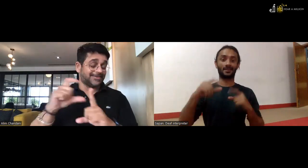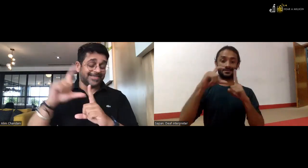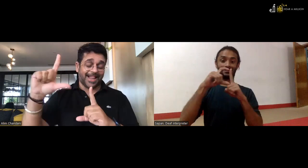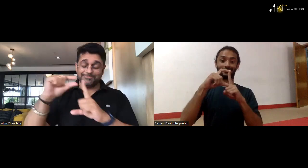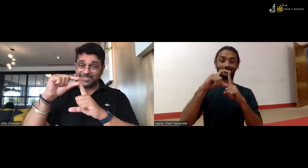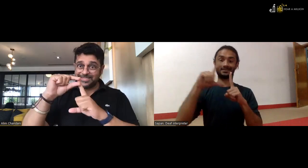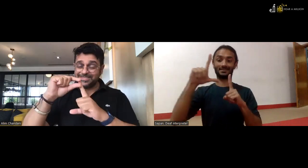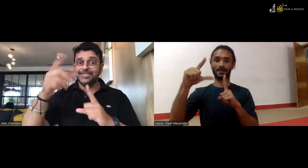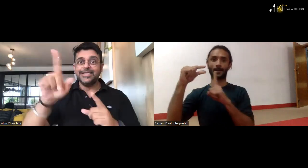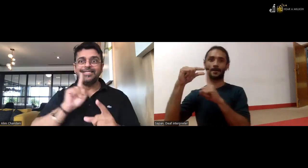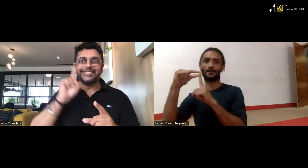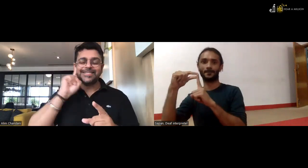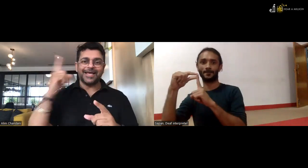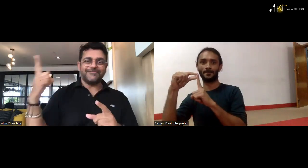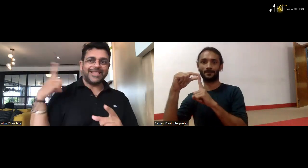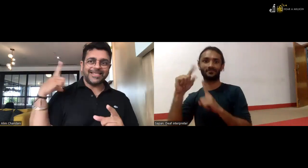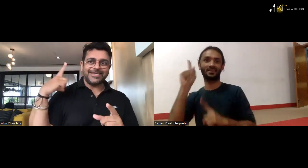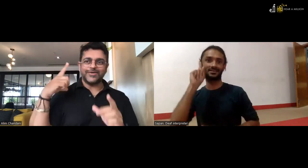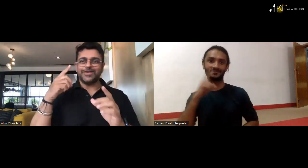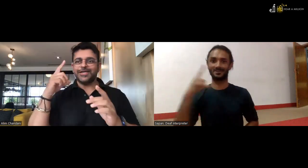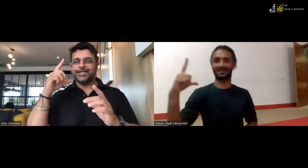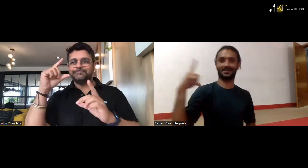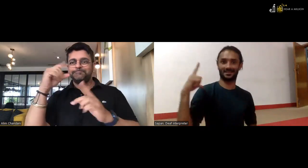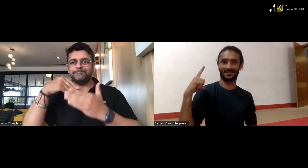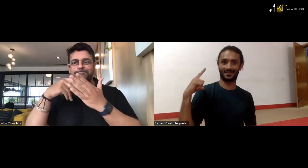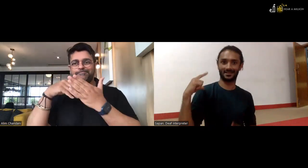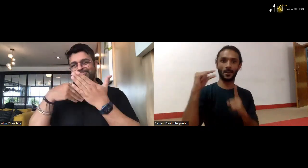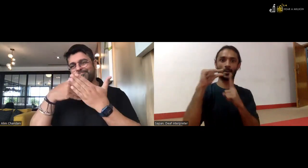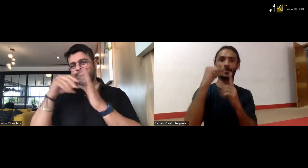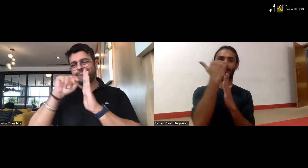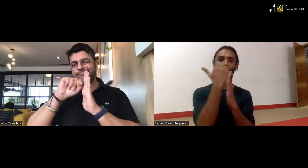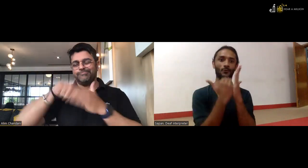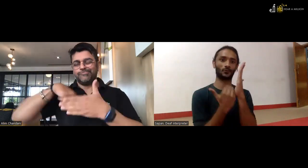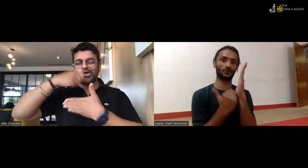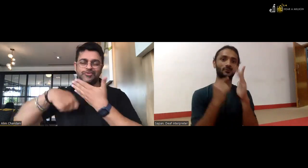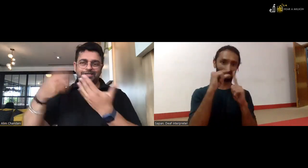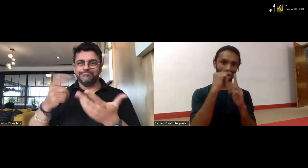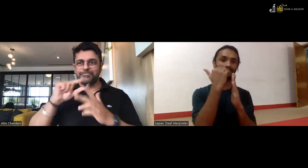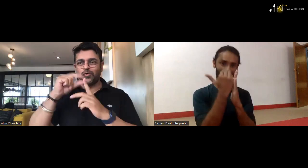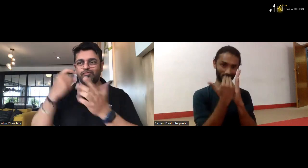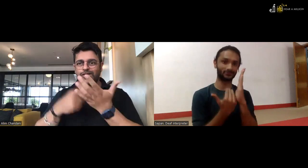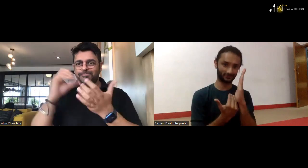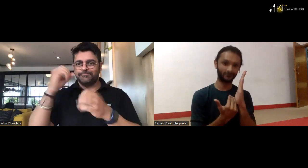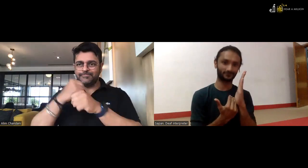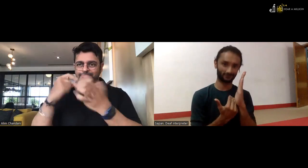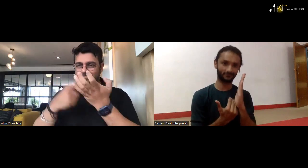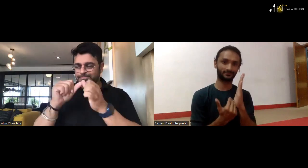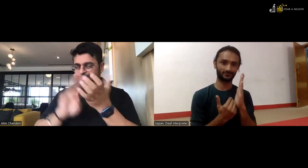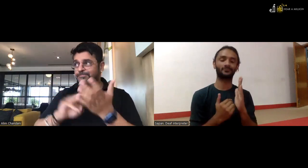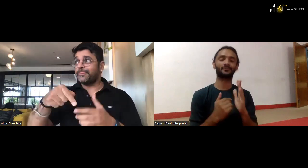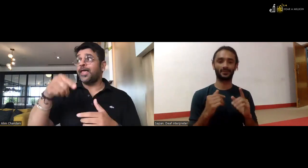is happening is DLP, Deaf Leadership Program,